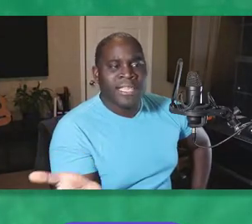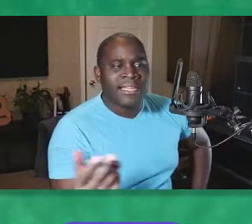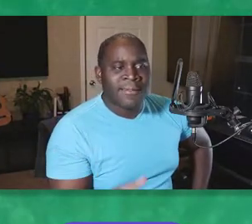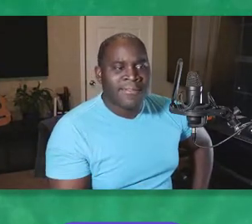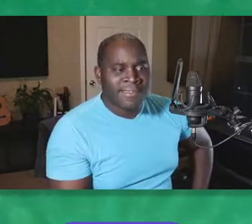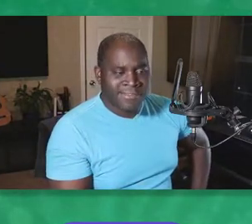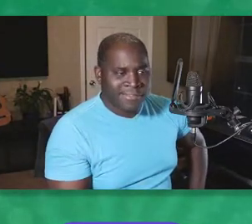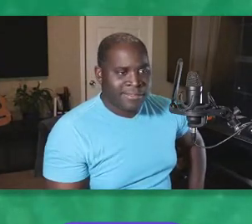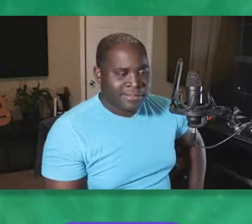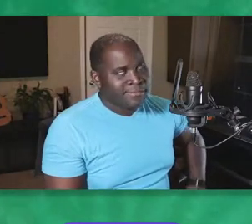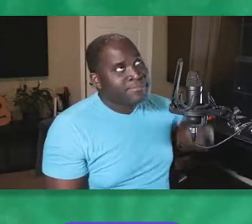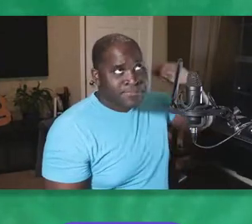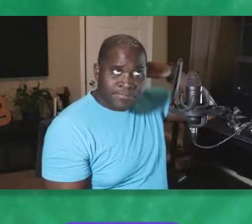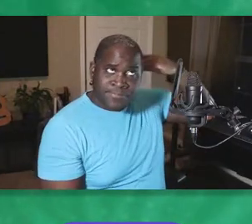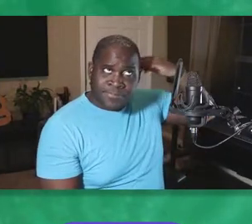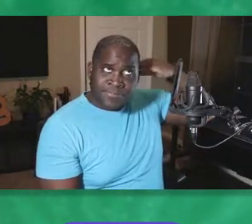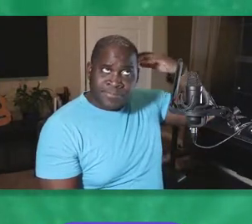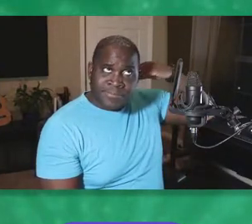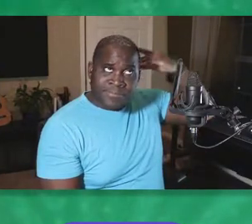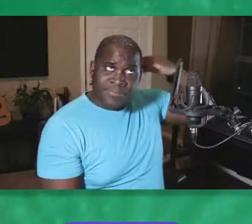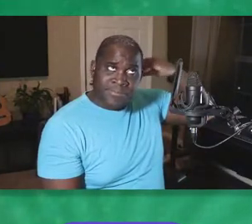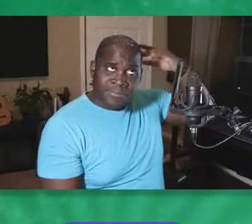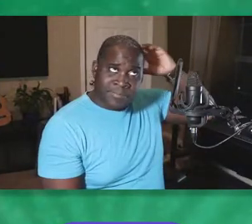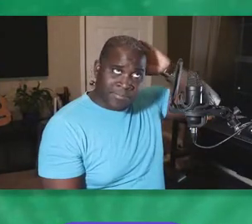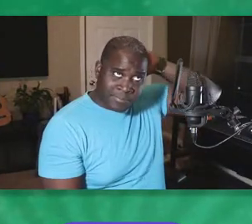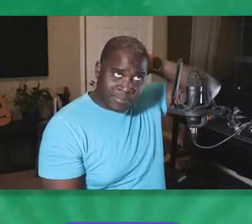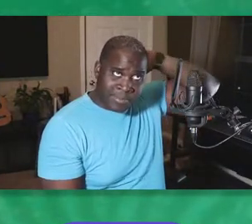How could you let it come to this?